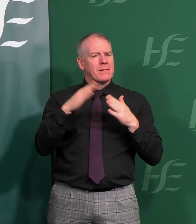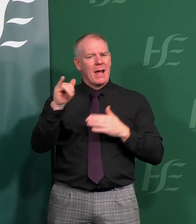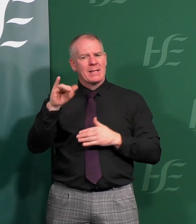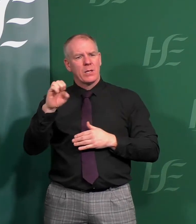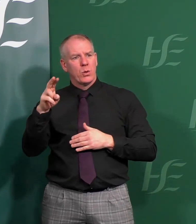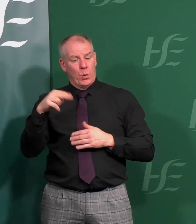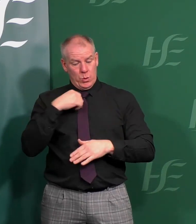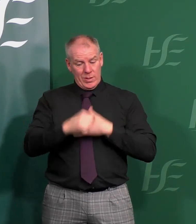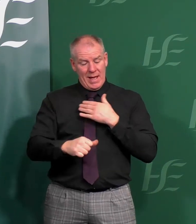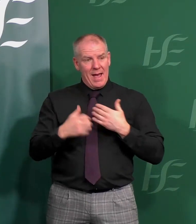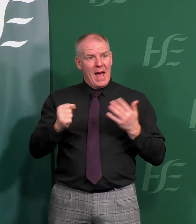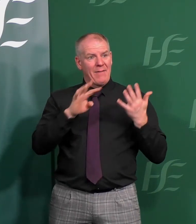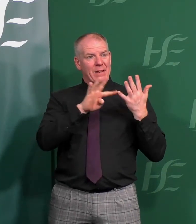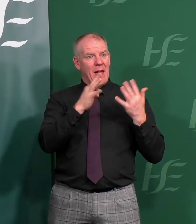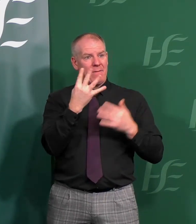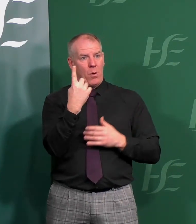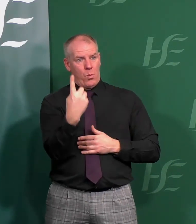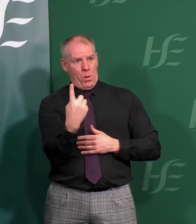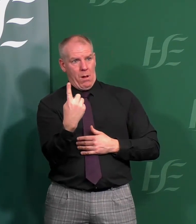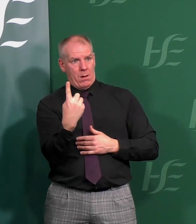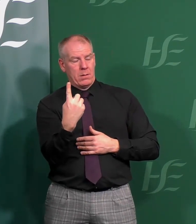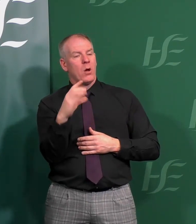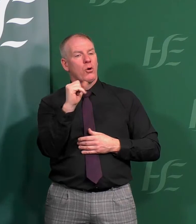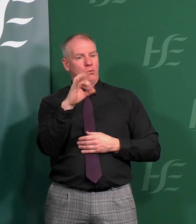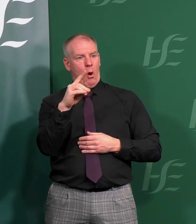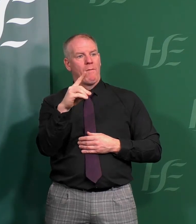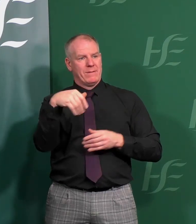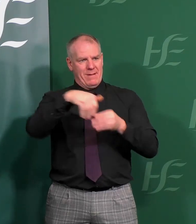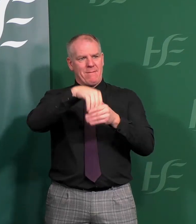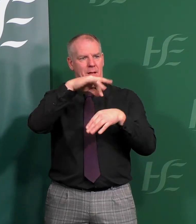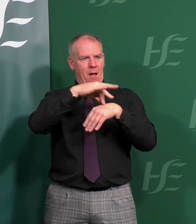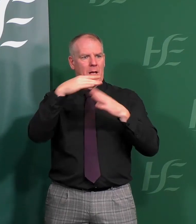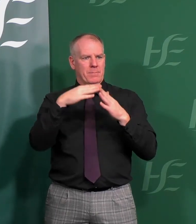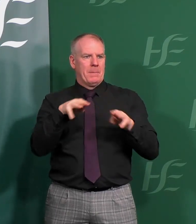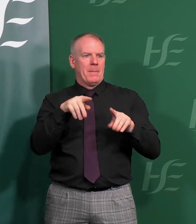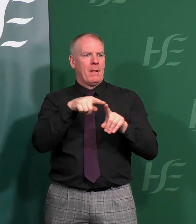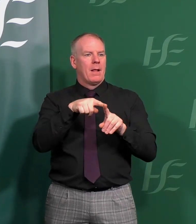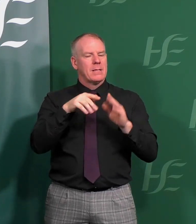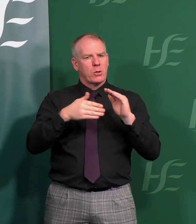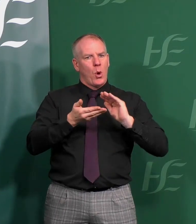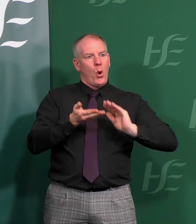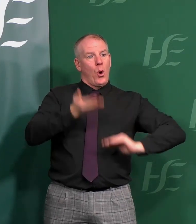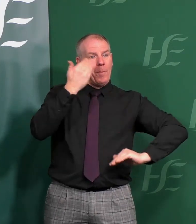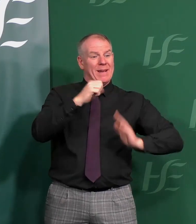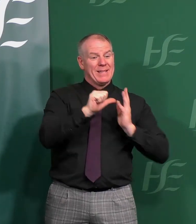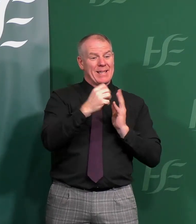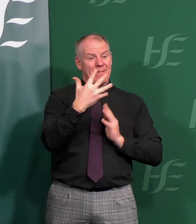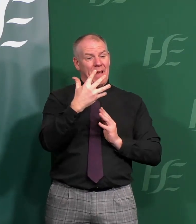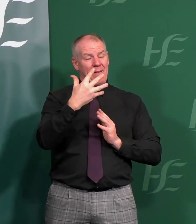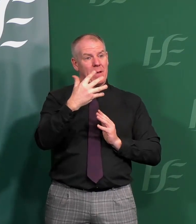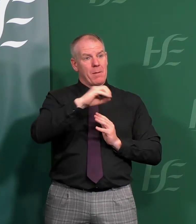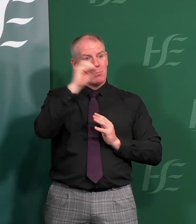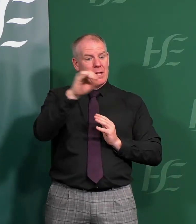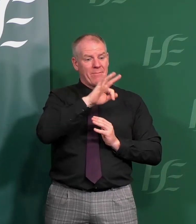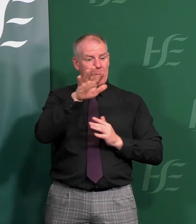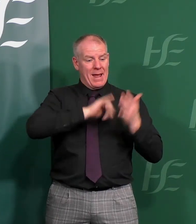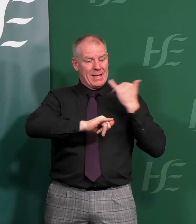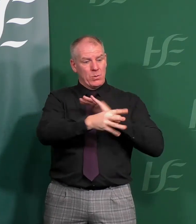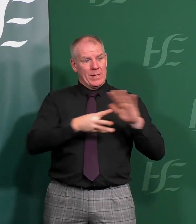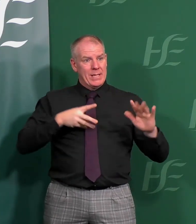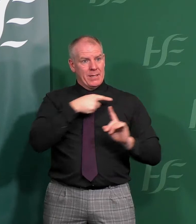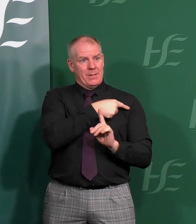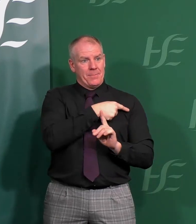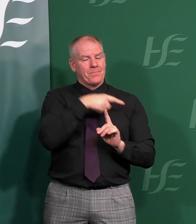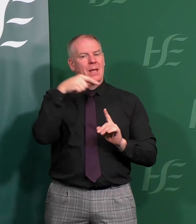from today, 941 COVID positive patients in hospital, which is up 65% on the same day last week, and indeed